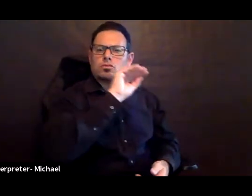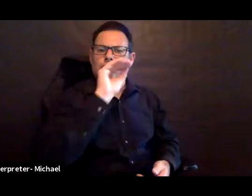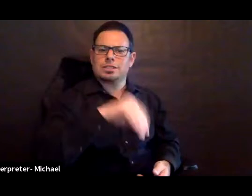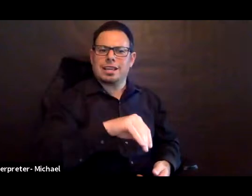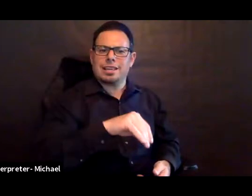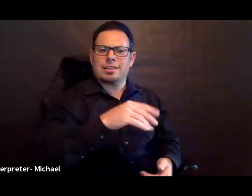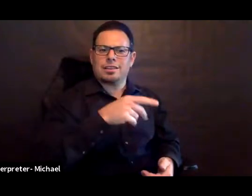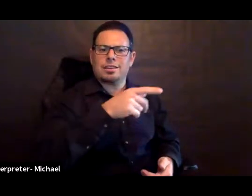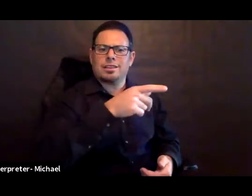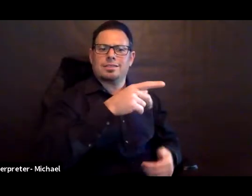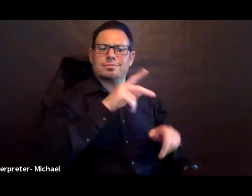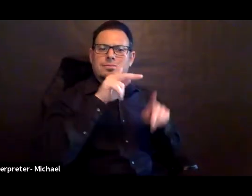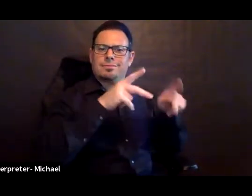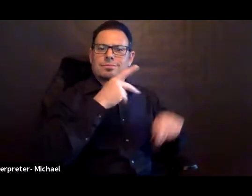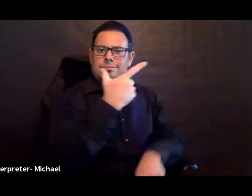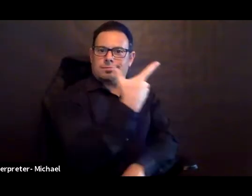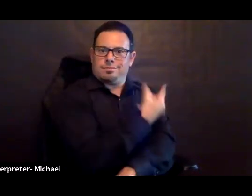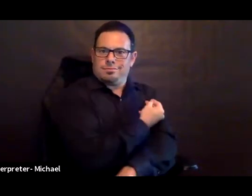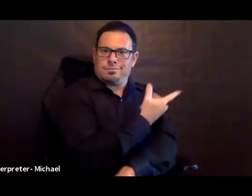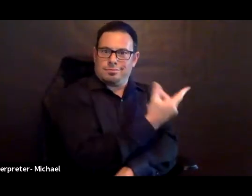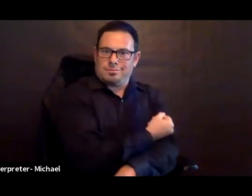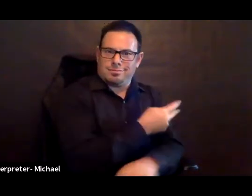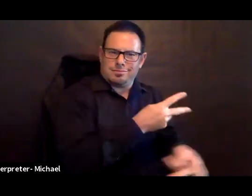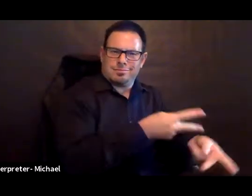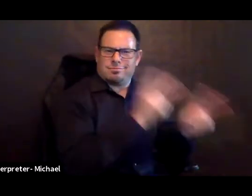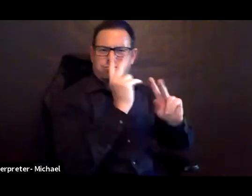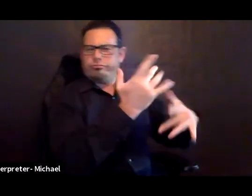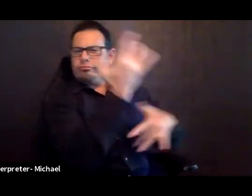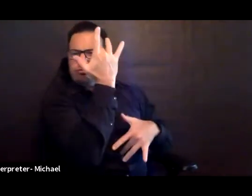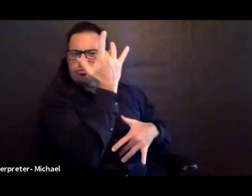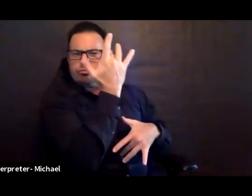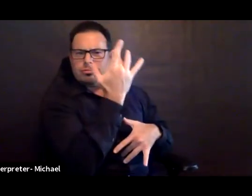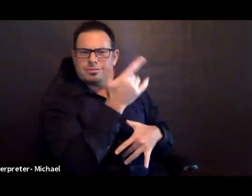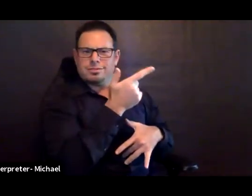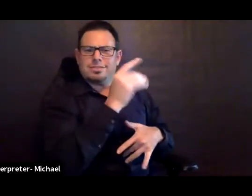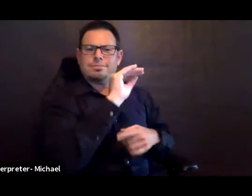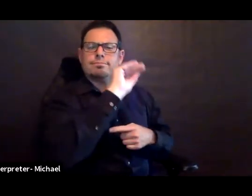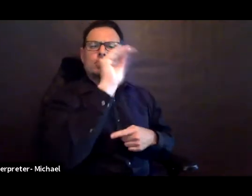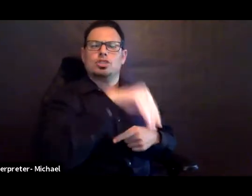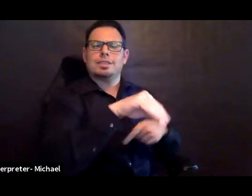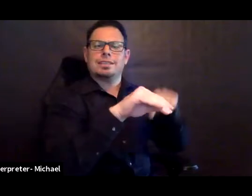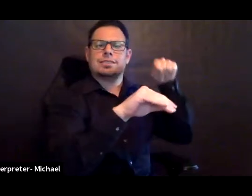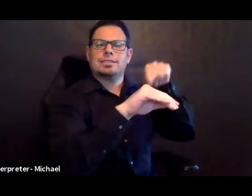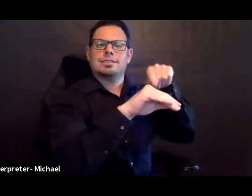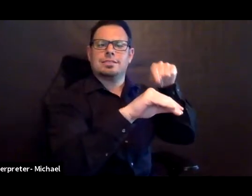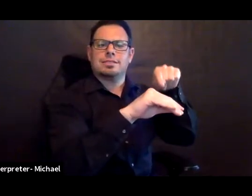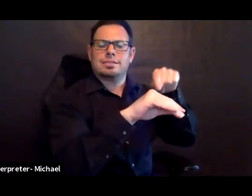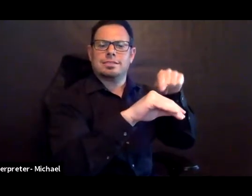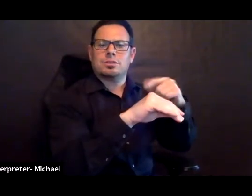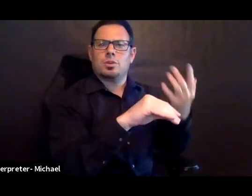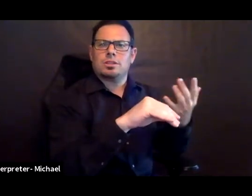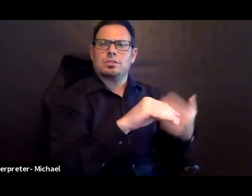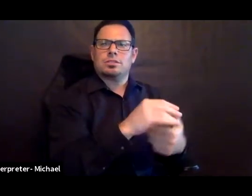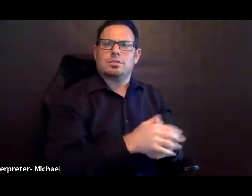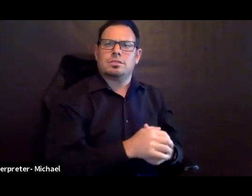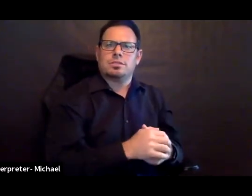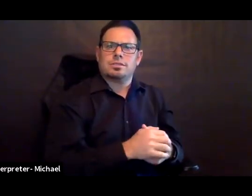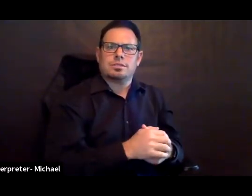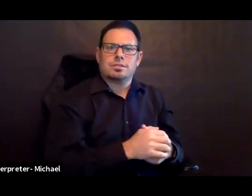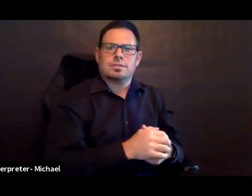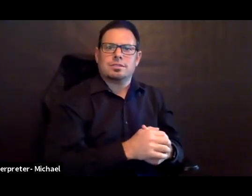Or tested to see what variant, what percentage of those breakthrough cases? Probably about,